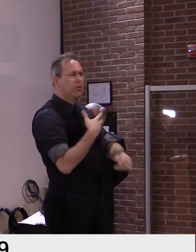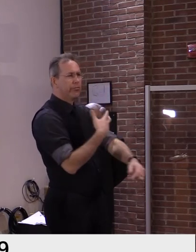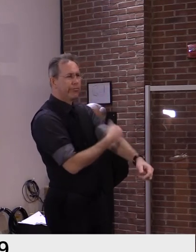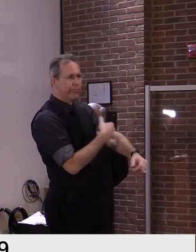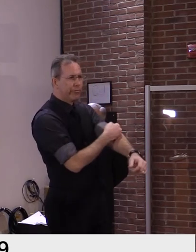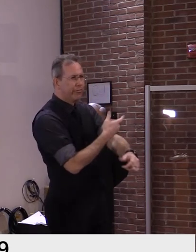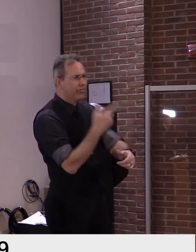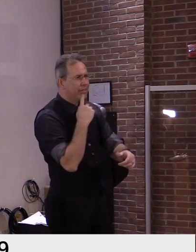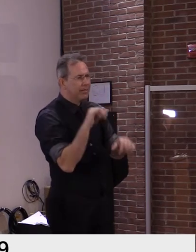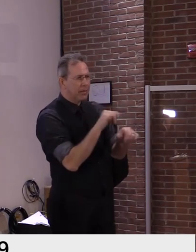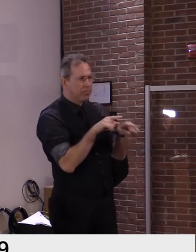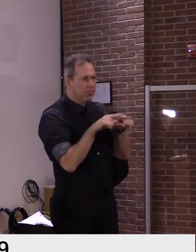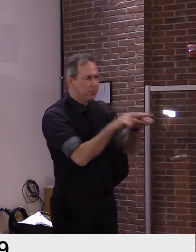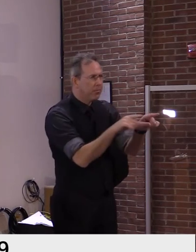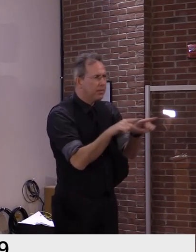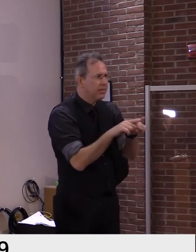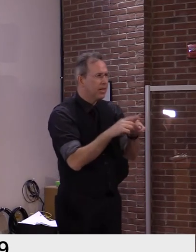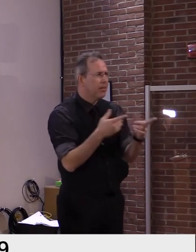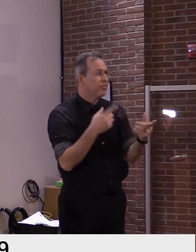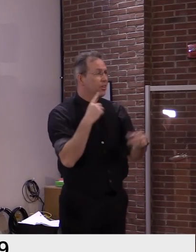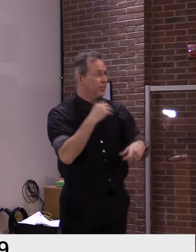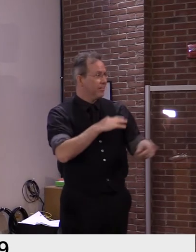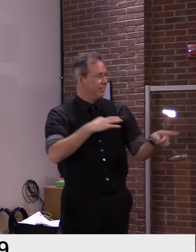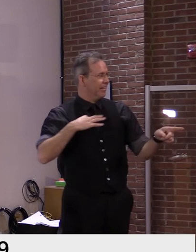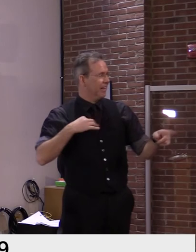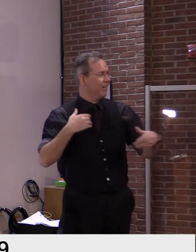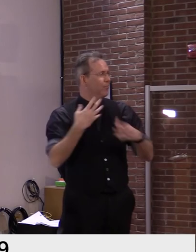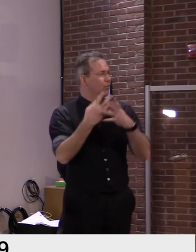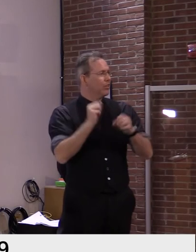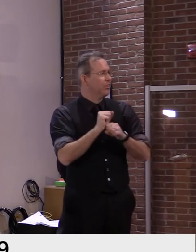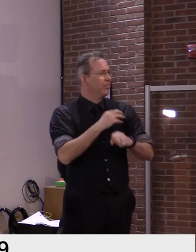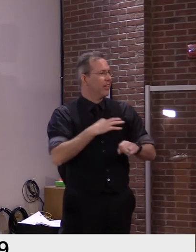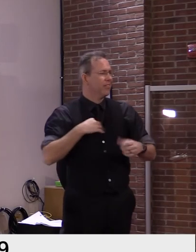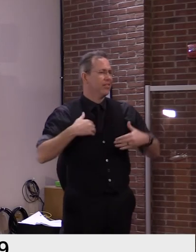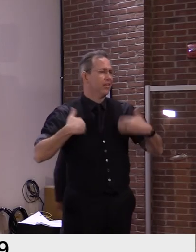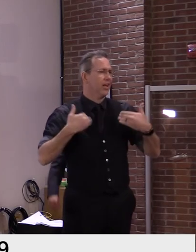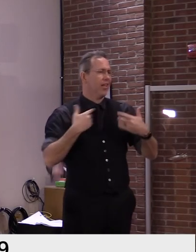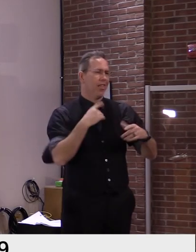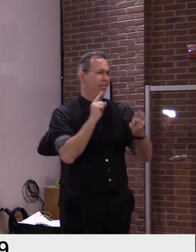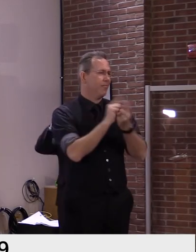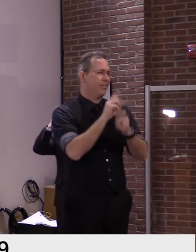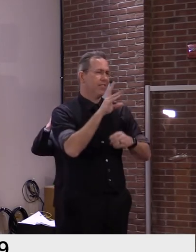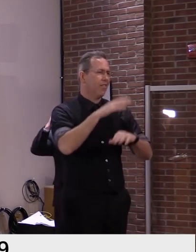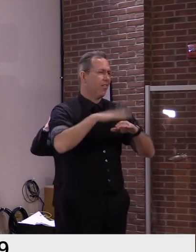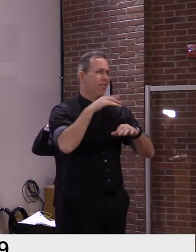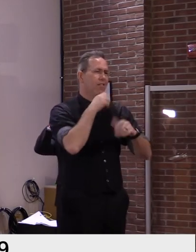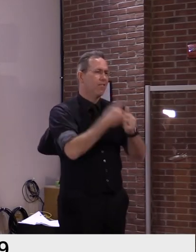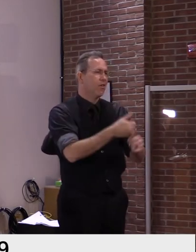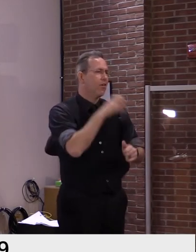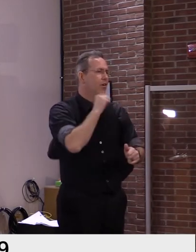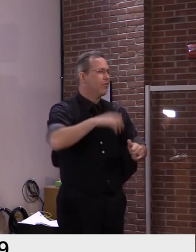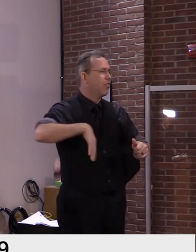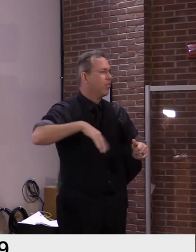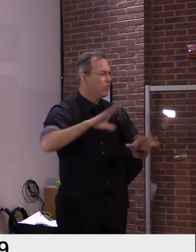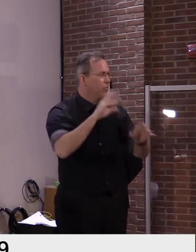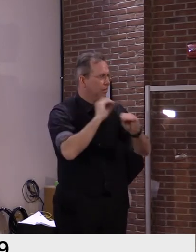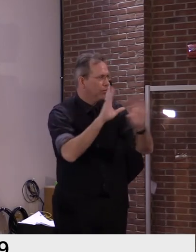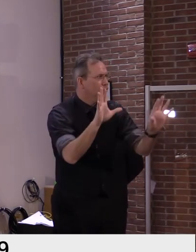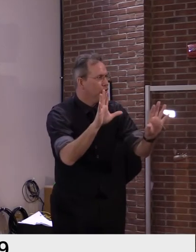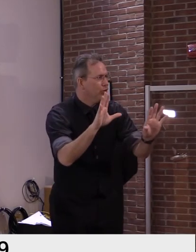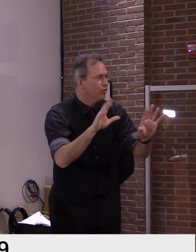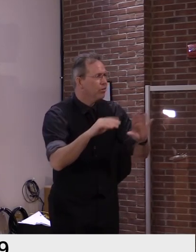typically over 65. So they're all included. So it's going to take a while before the entire population